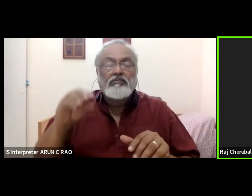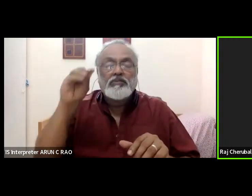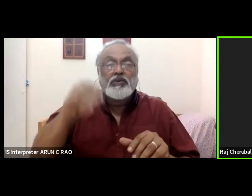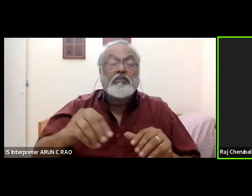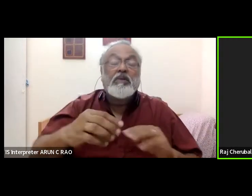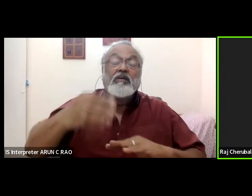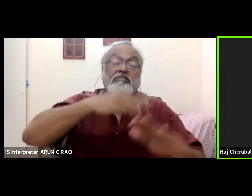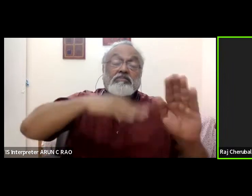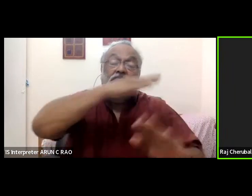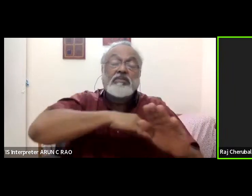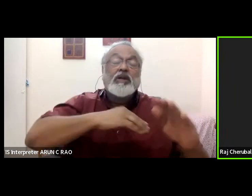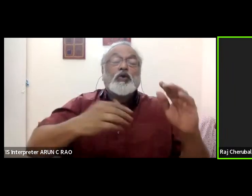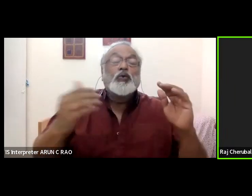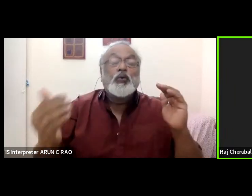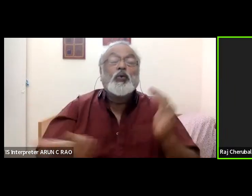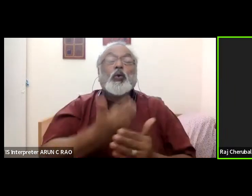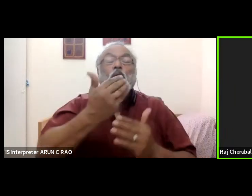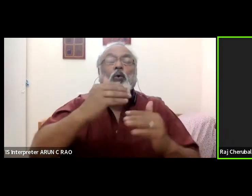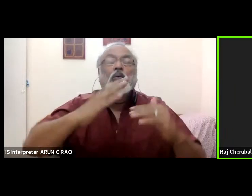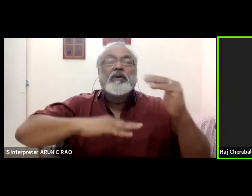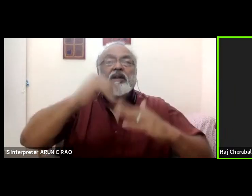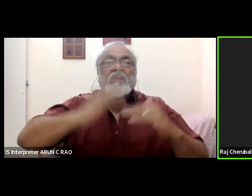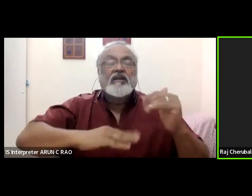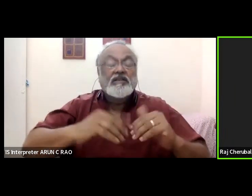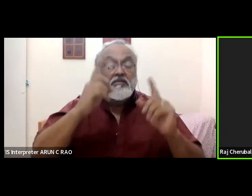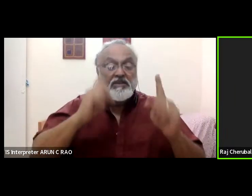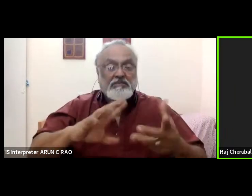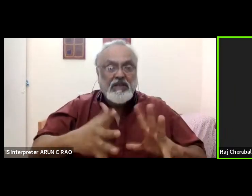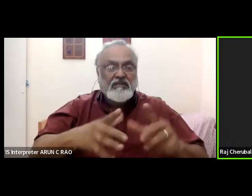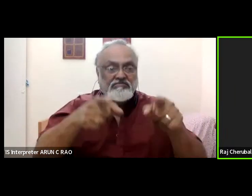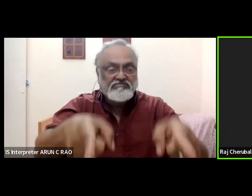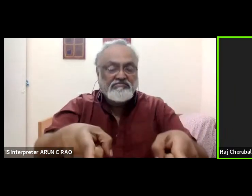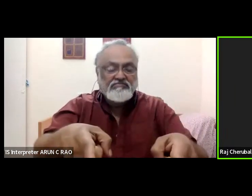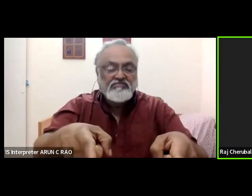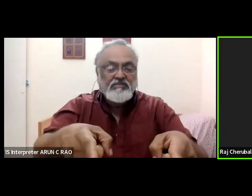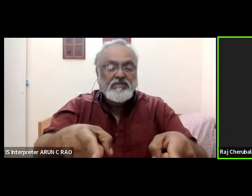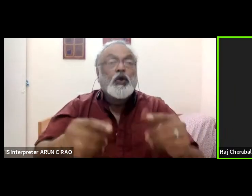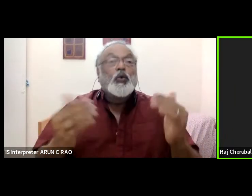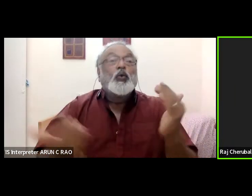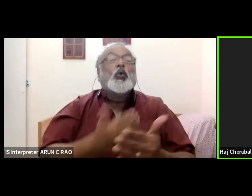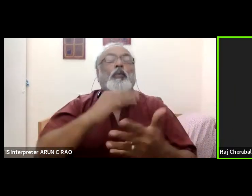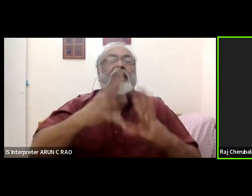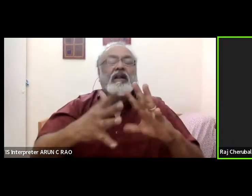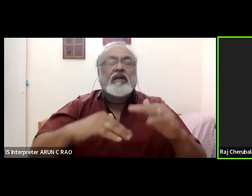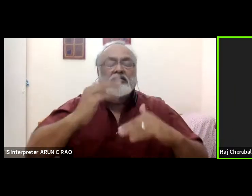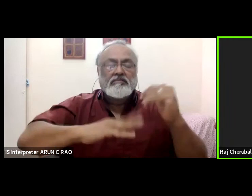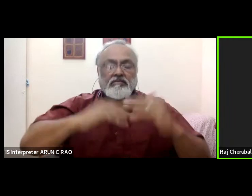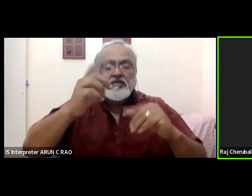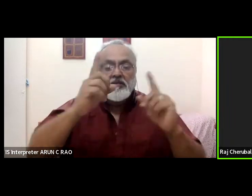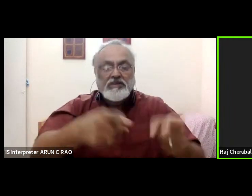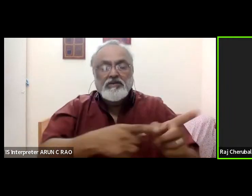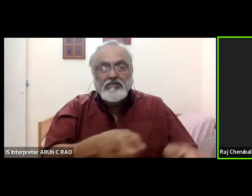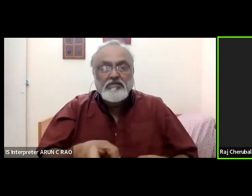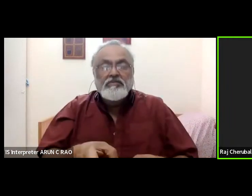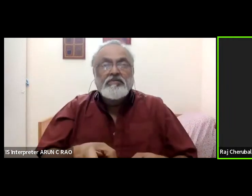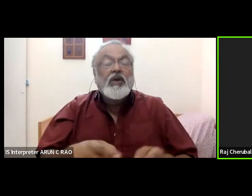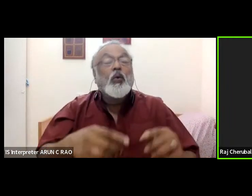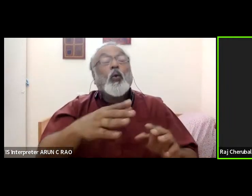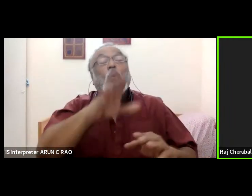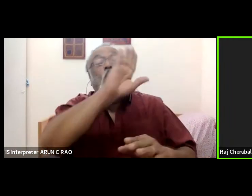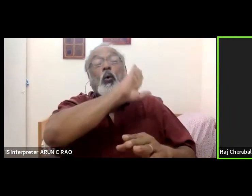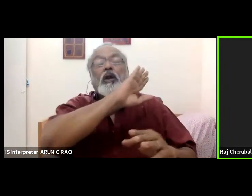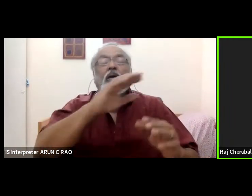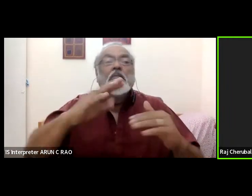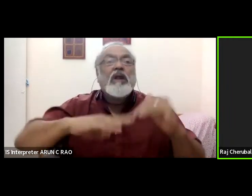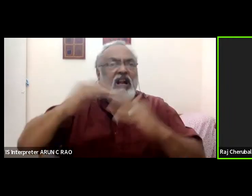New buildings have to comply with these things. It will be good for some of the NGOs and others to, in the Indian context, come back